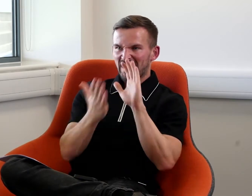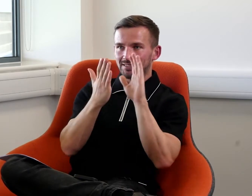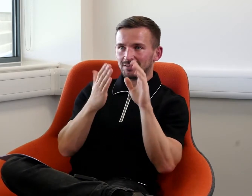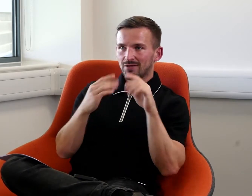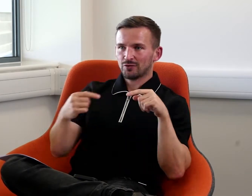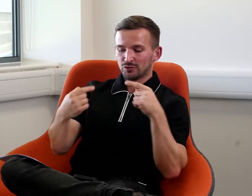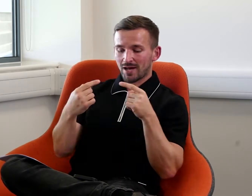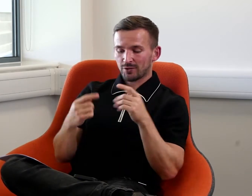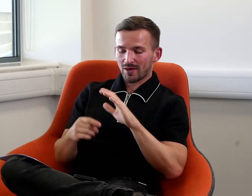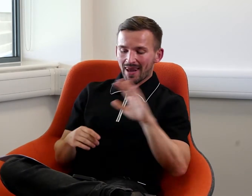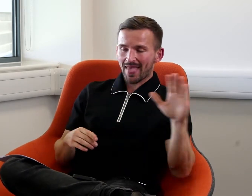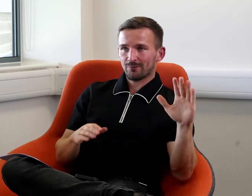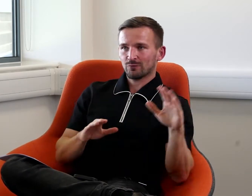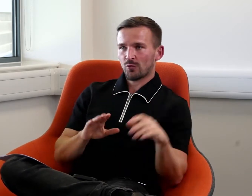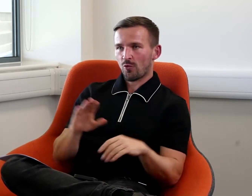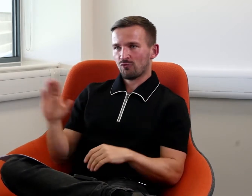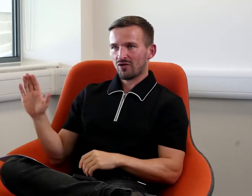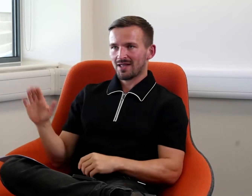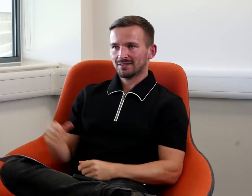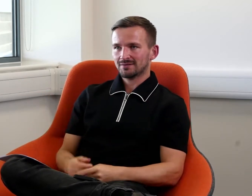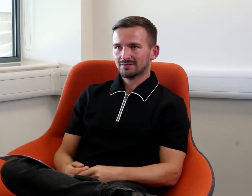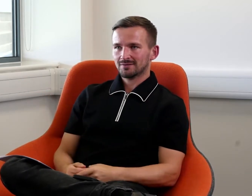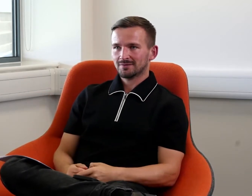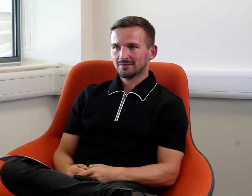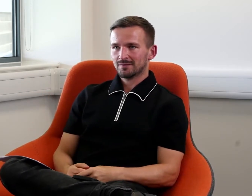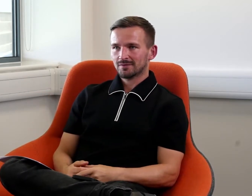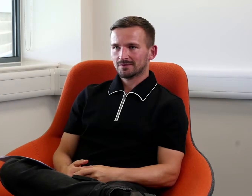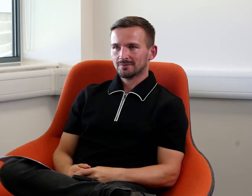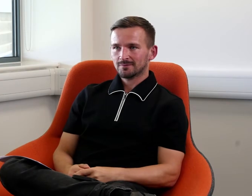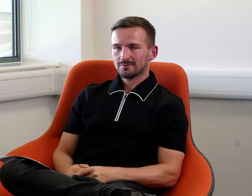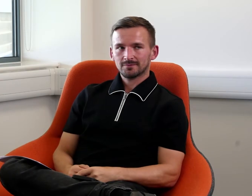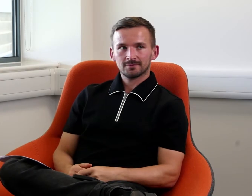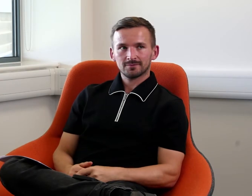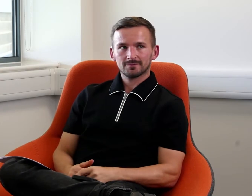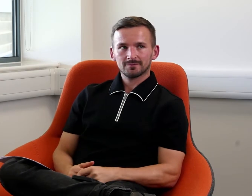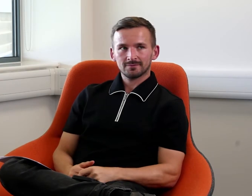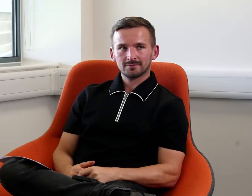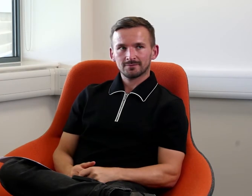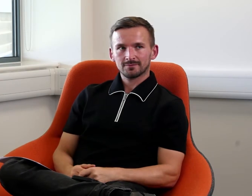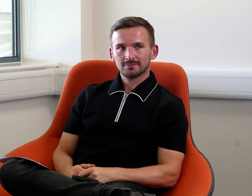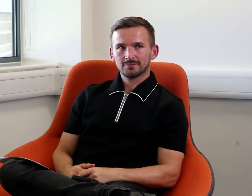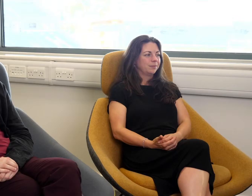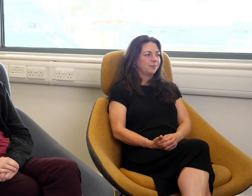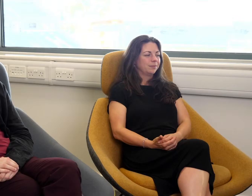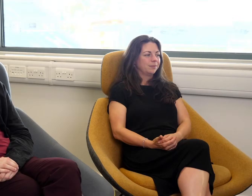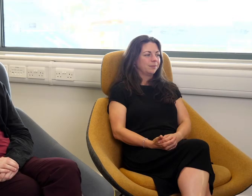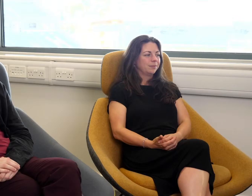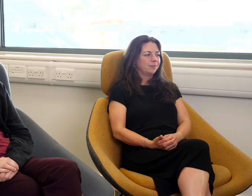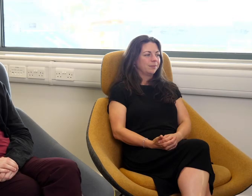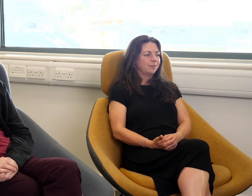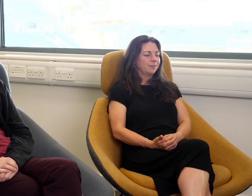Conservatives, and what challenges are there? Which side do you think it's more from left or more from right? I